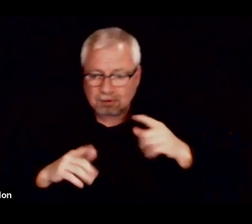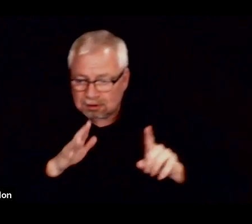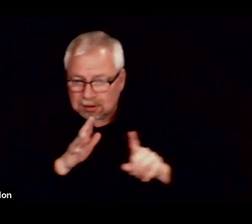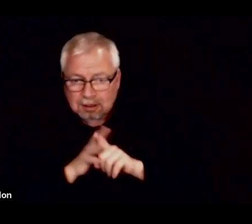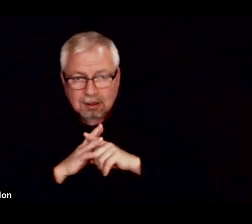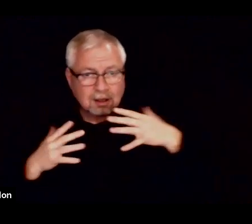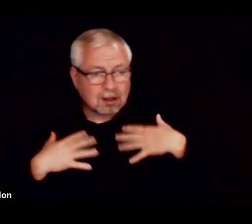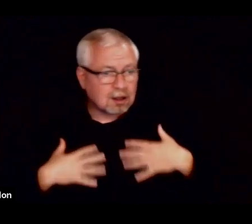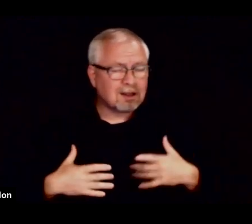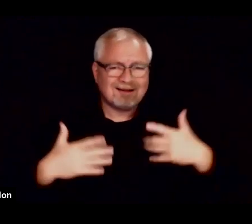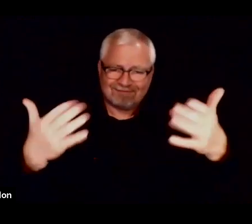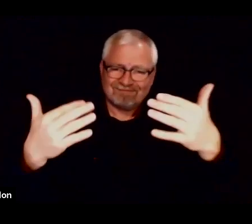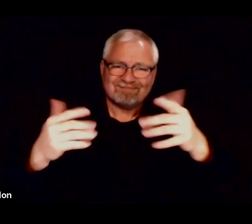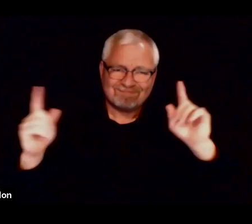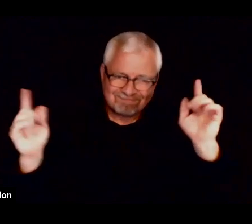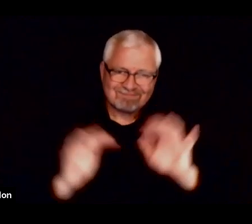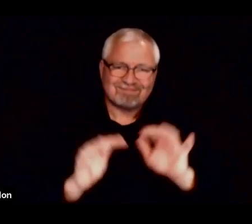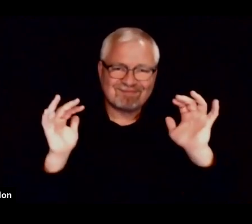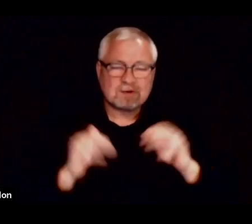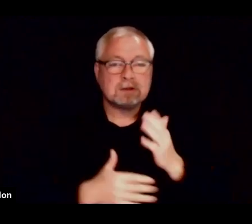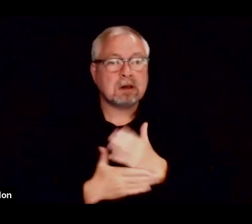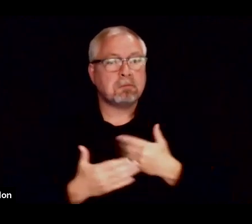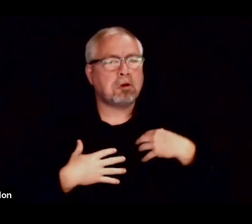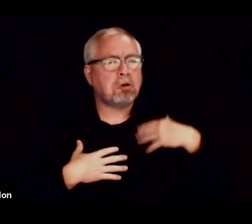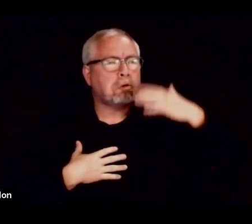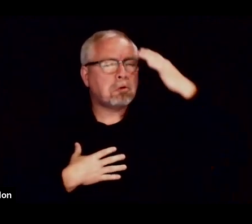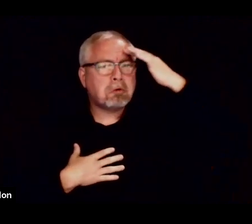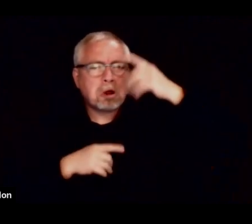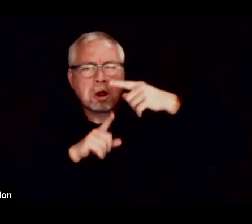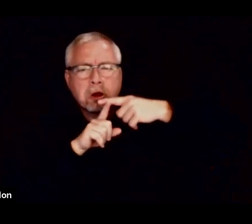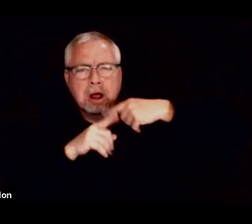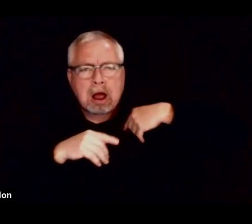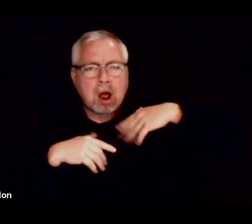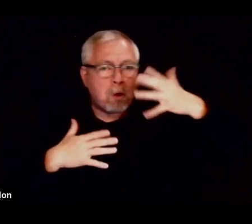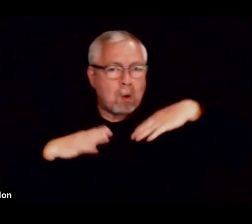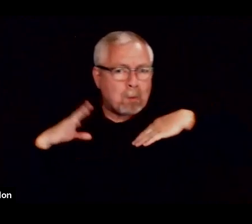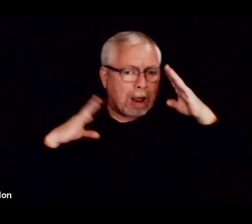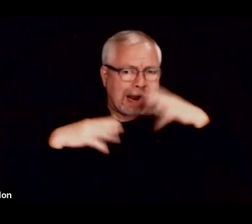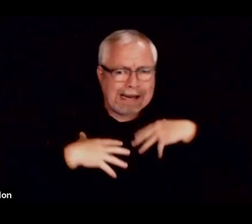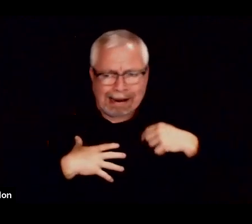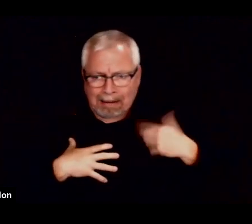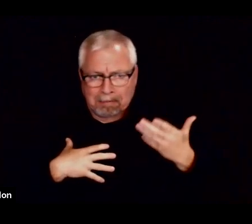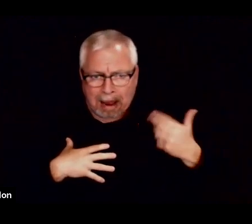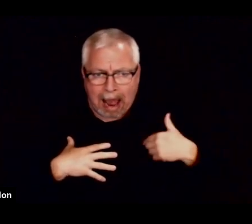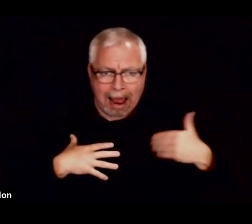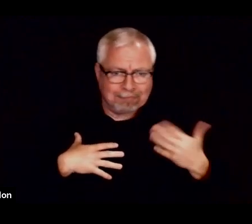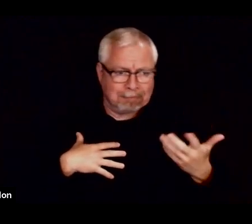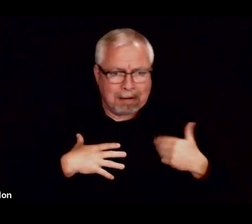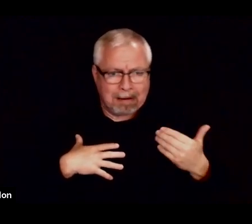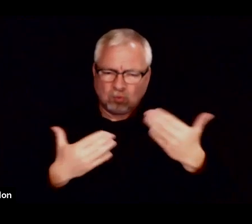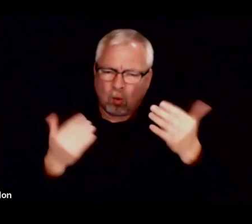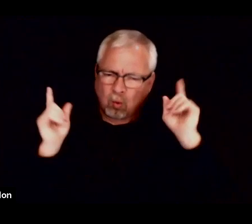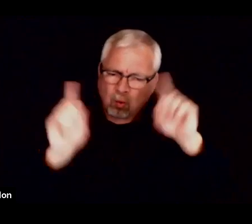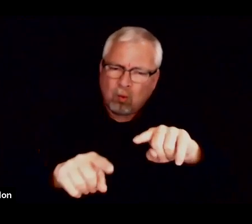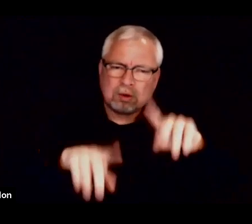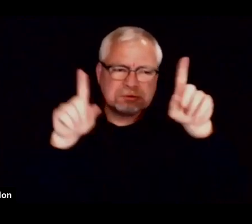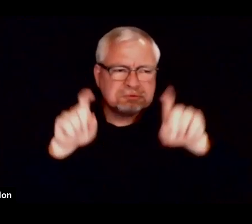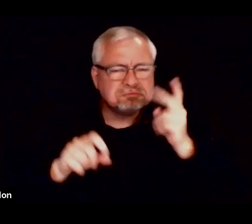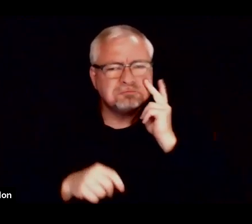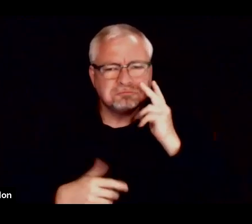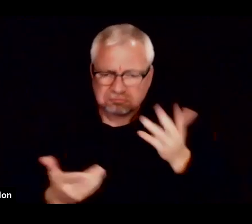people do feel sick, absolutely we want them to get a test, and before they get a test or after they've